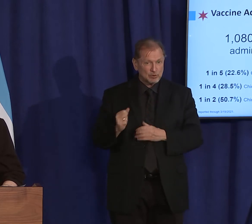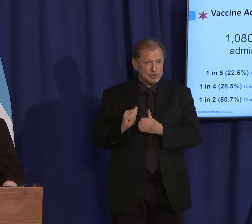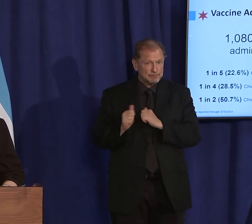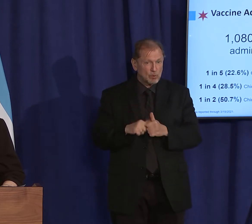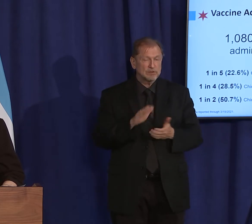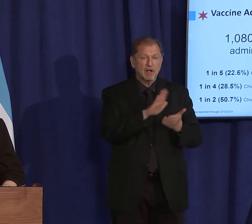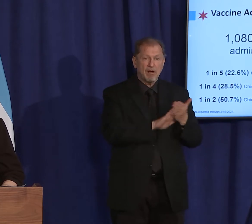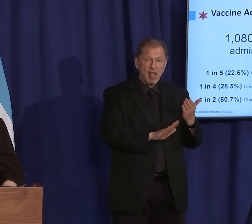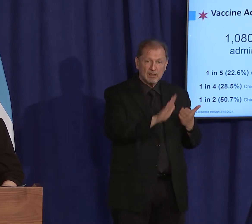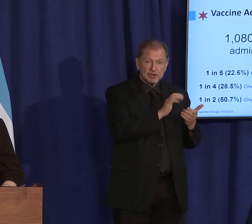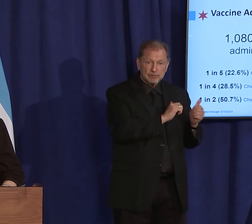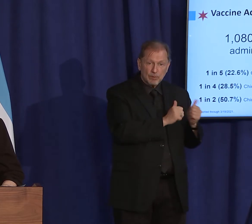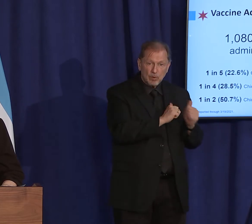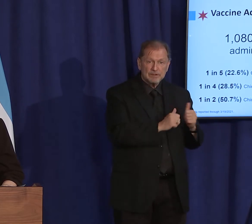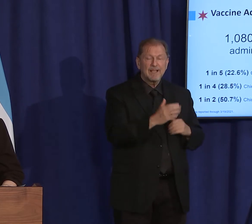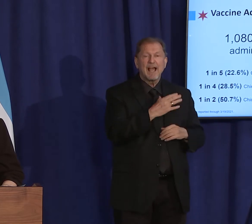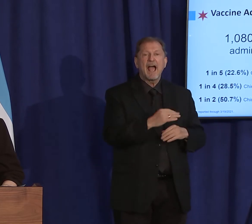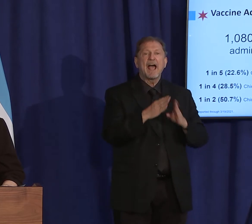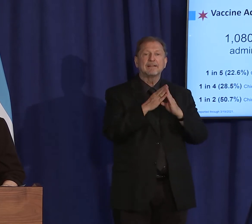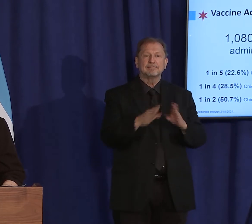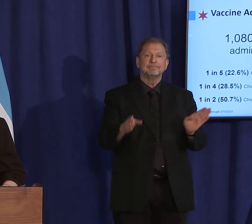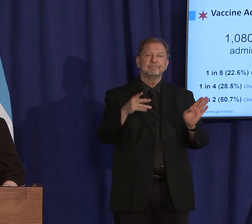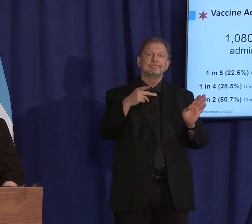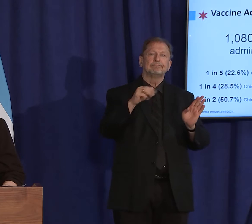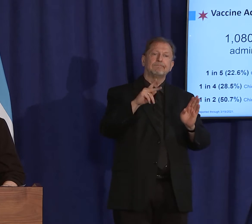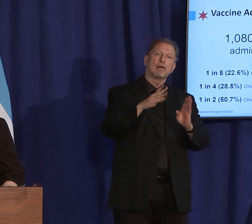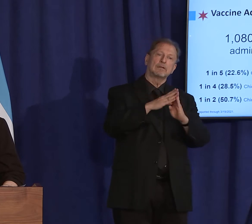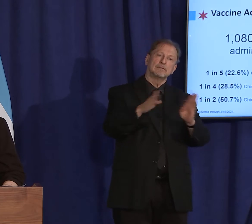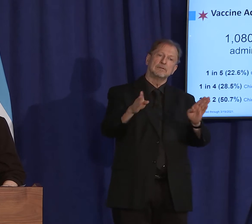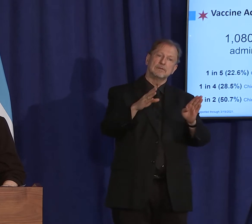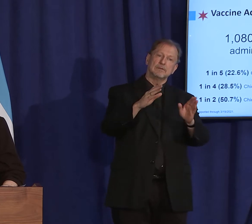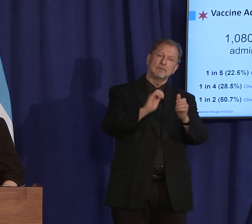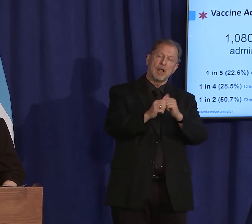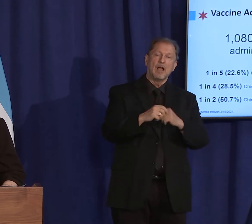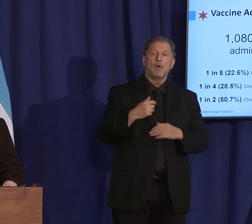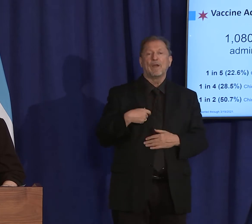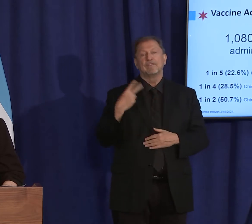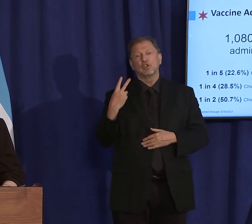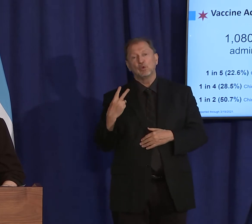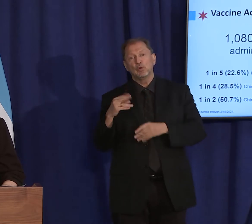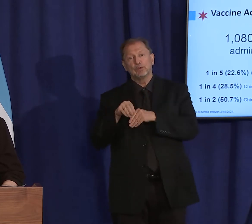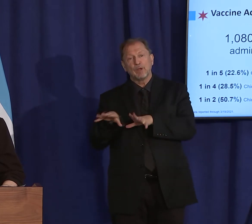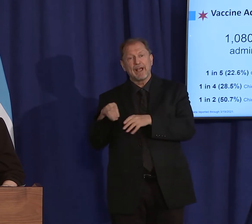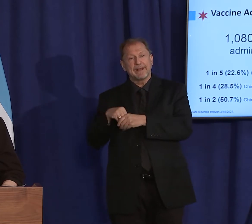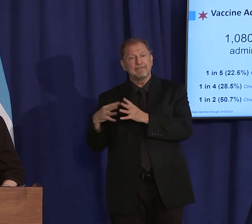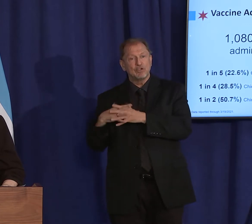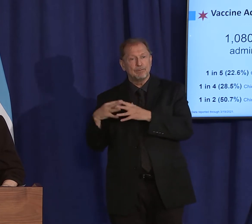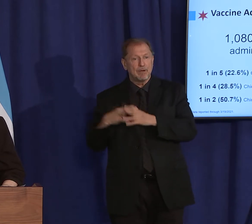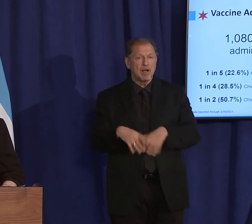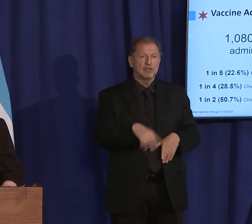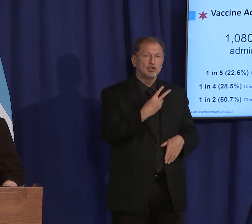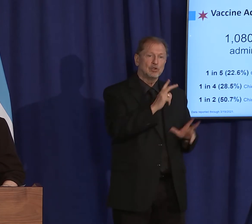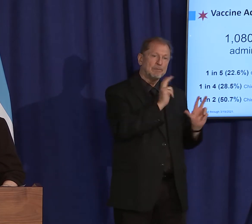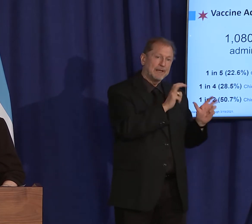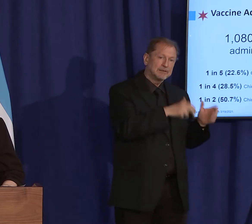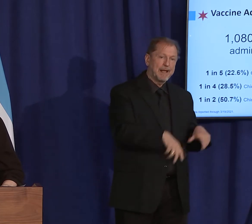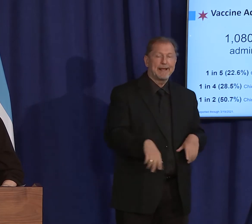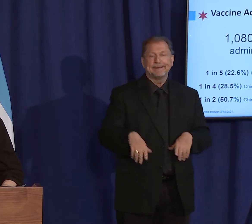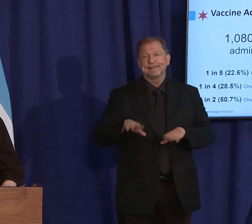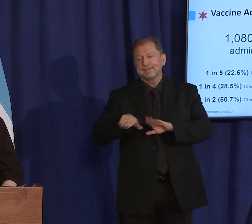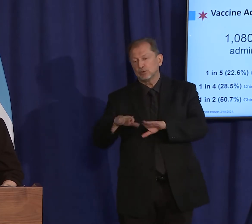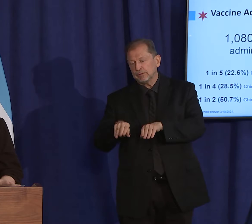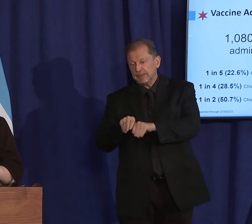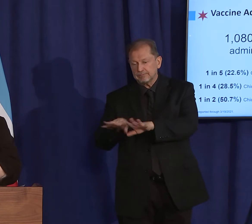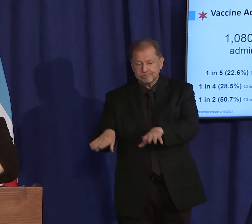college sports, and adult recreational leagues. We've had 2 football outbreaks, 2 basketball outbreaks, a swimming outbreak, a hockey outbreak, a